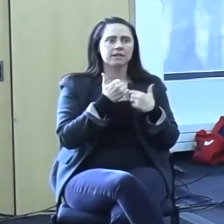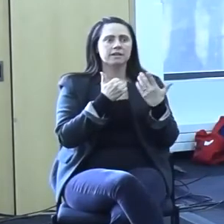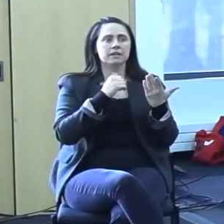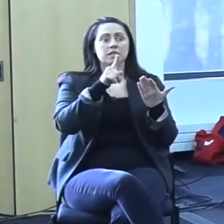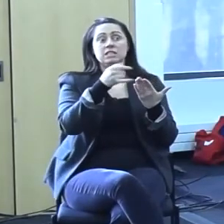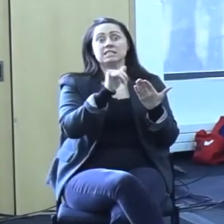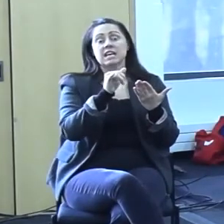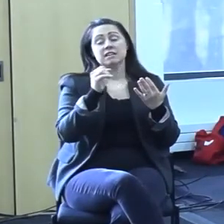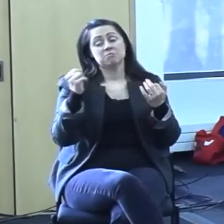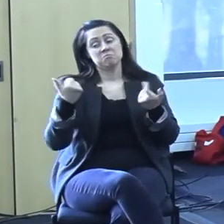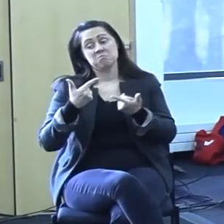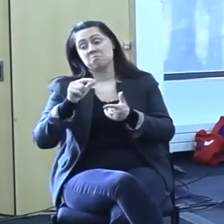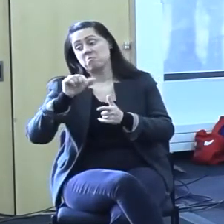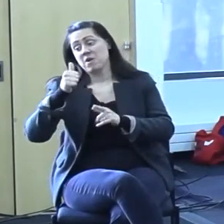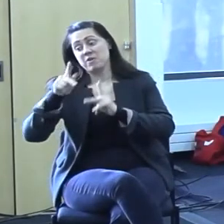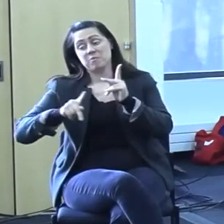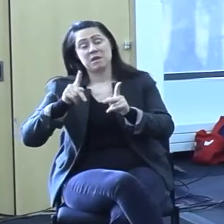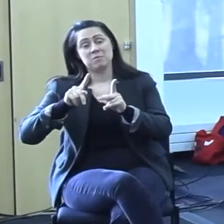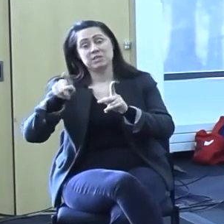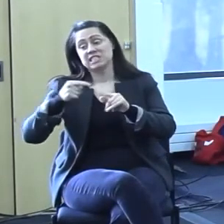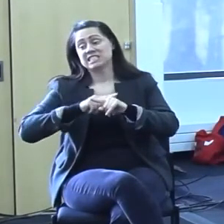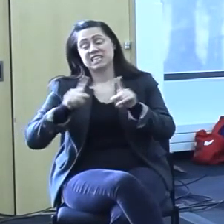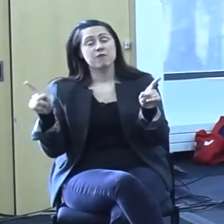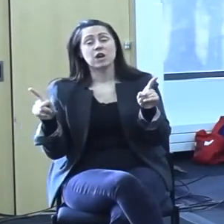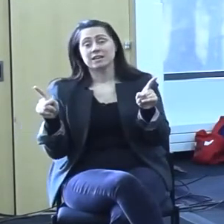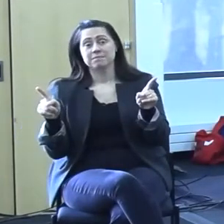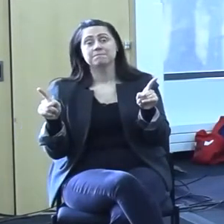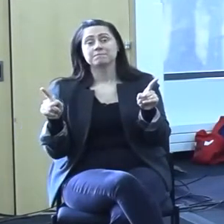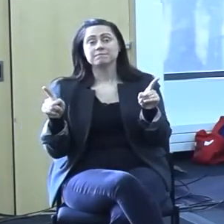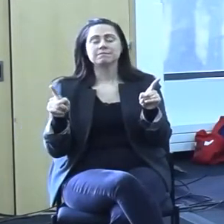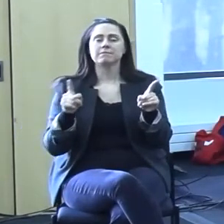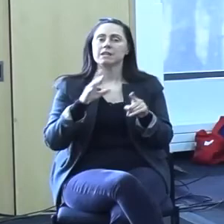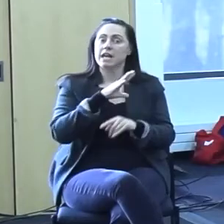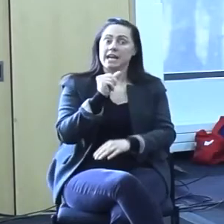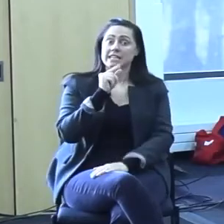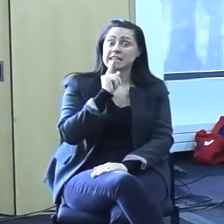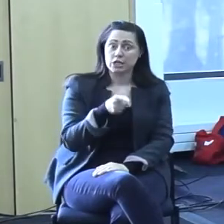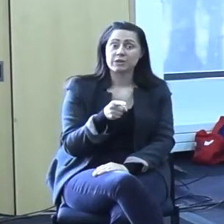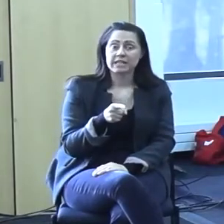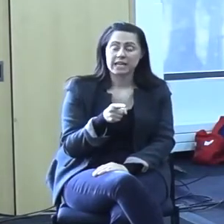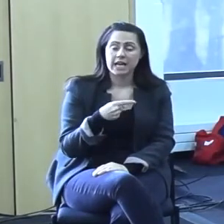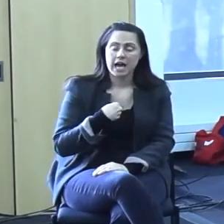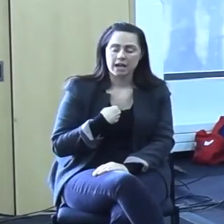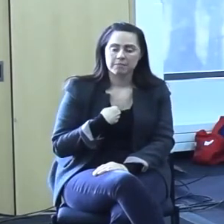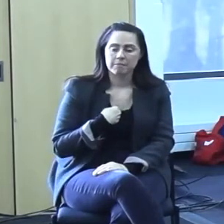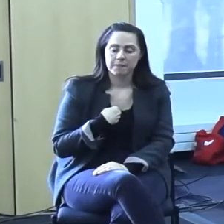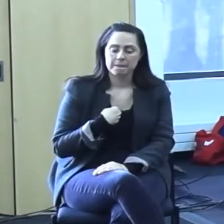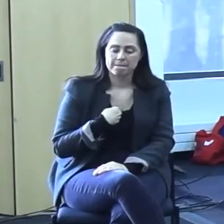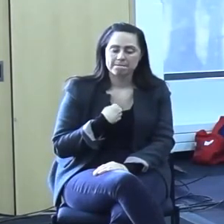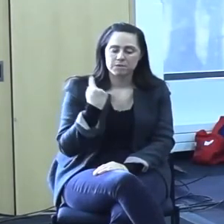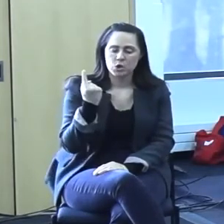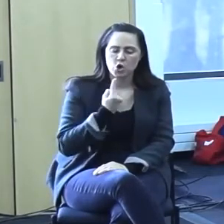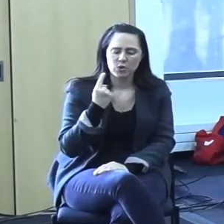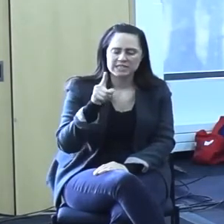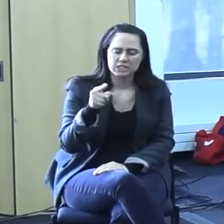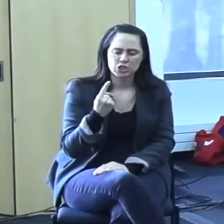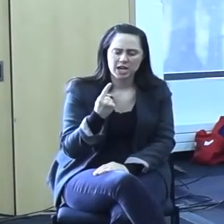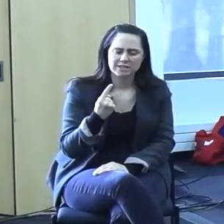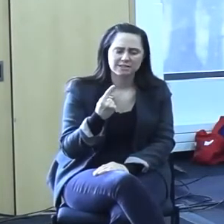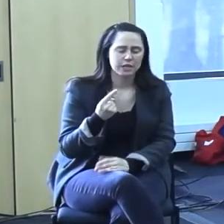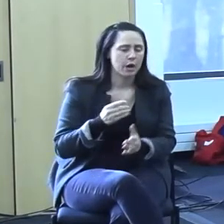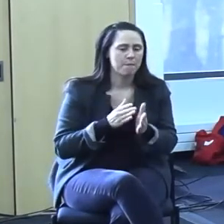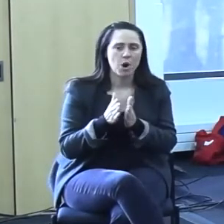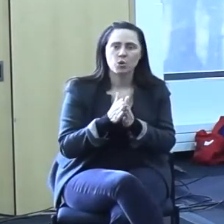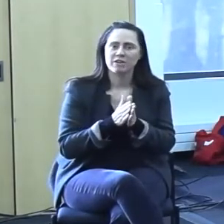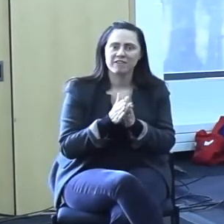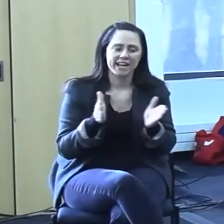just like everyone else, just differently. And literally, I'm always just